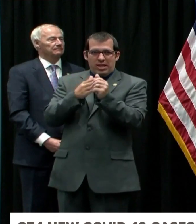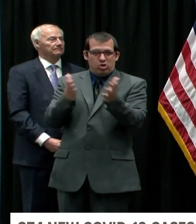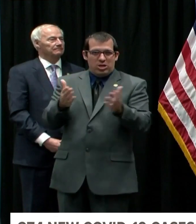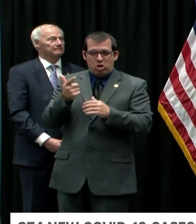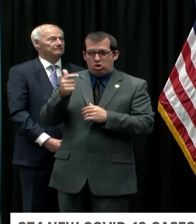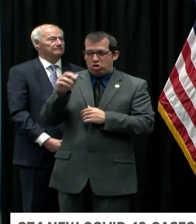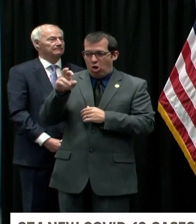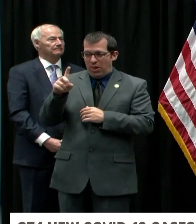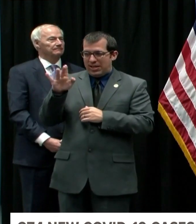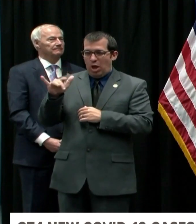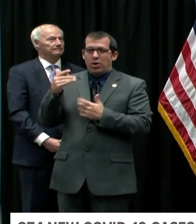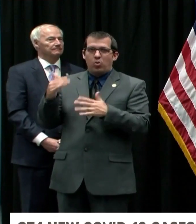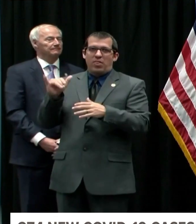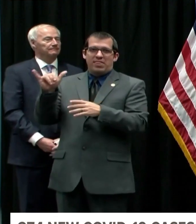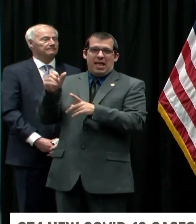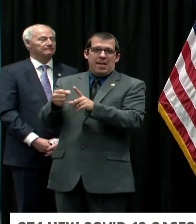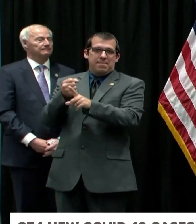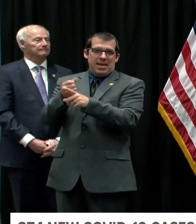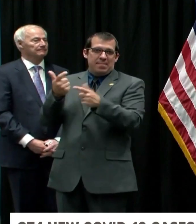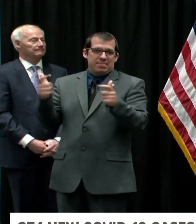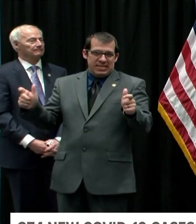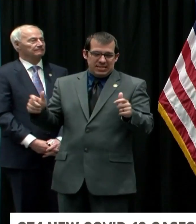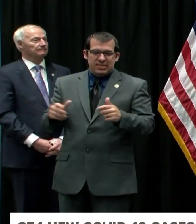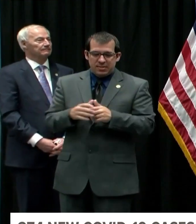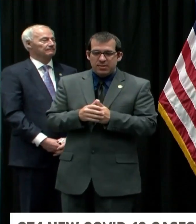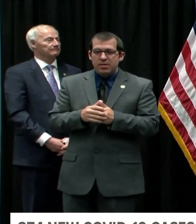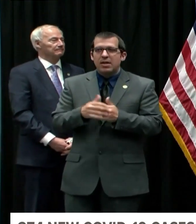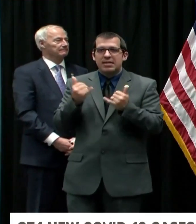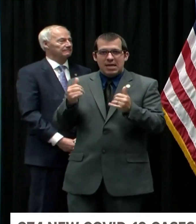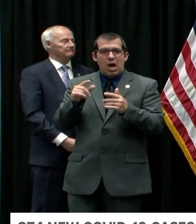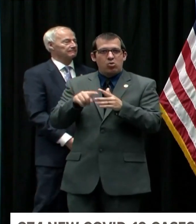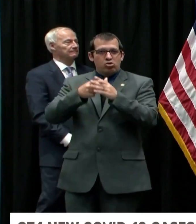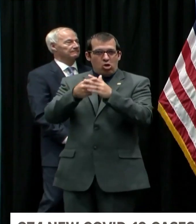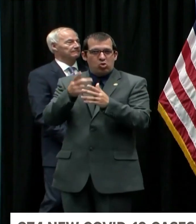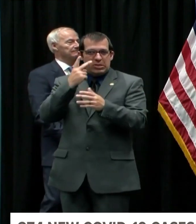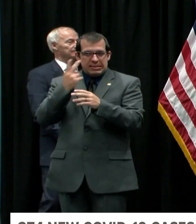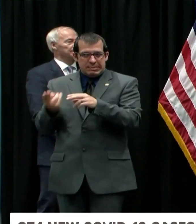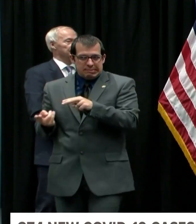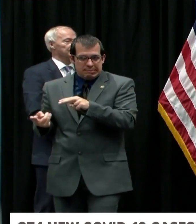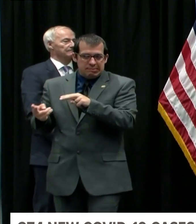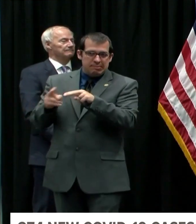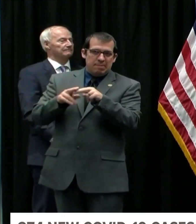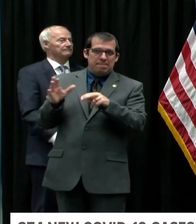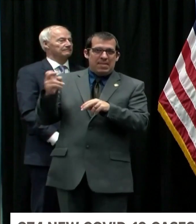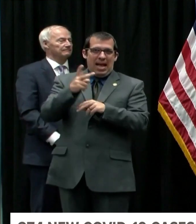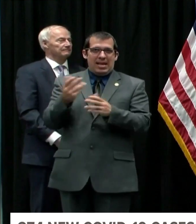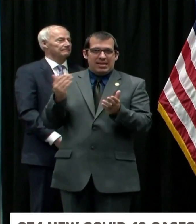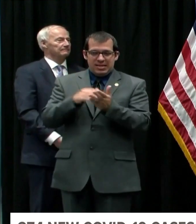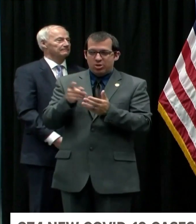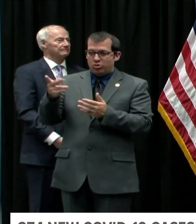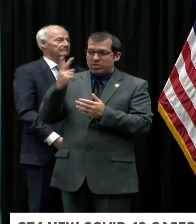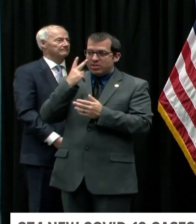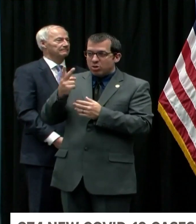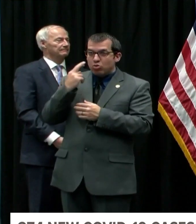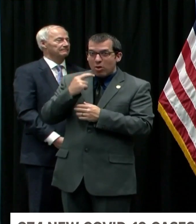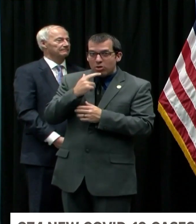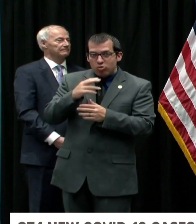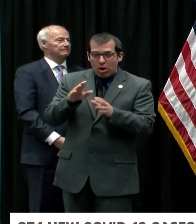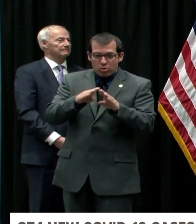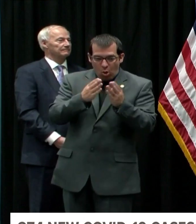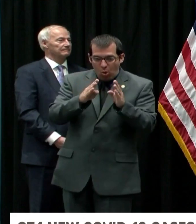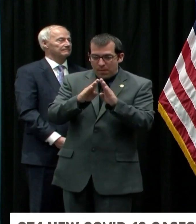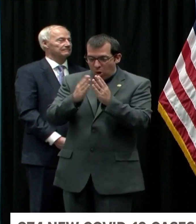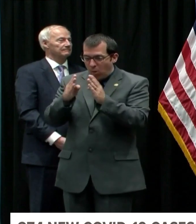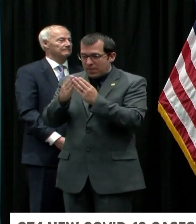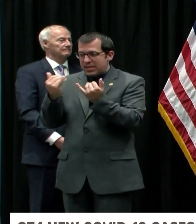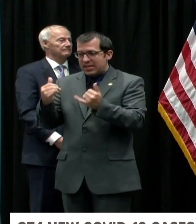County and just what an impact that means there. But we're starting to see that bounce back now. Certainly now that you see the restaurants opening up and